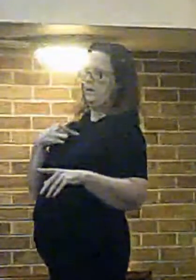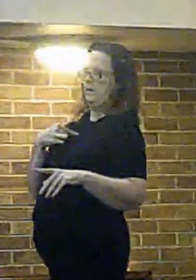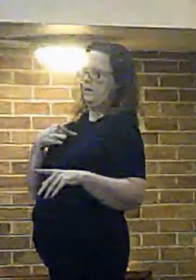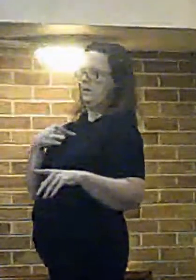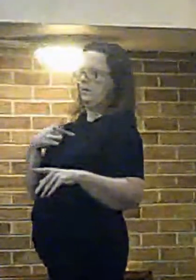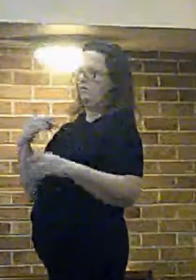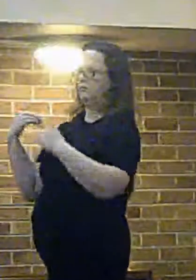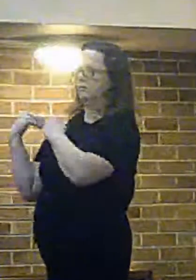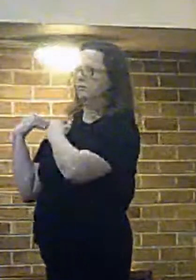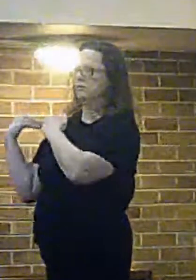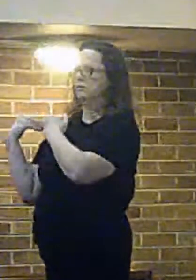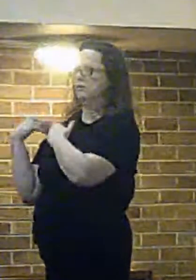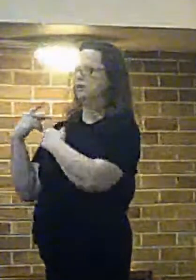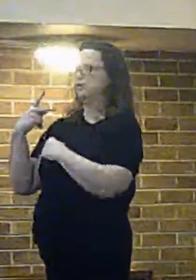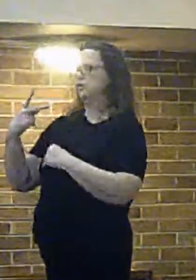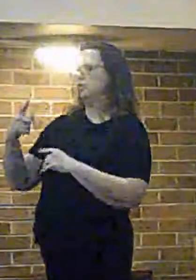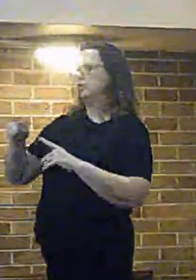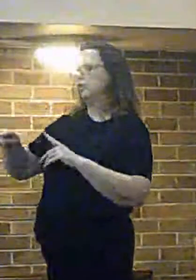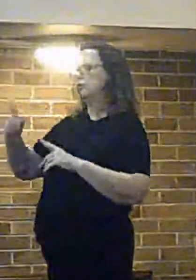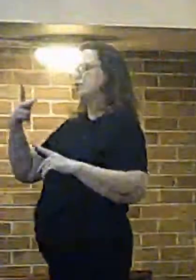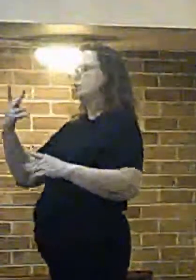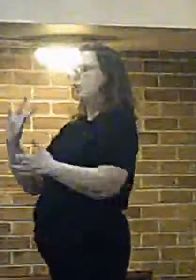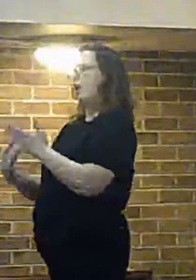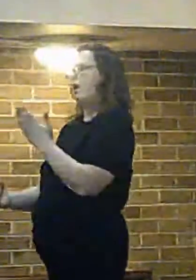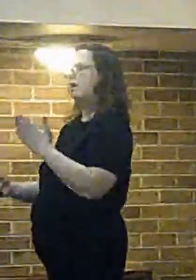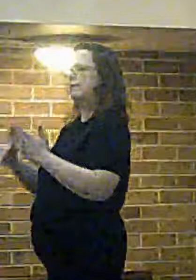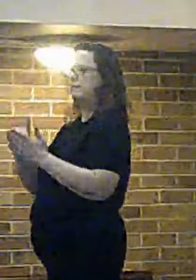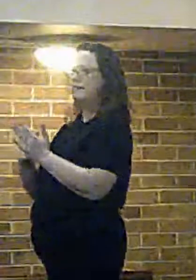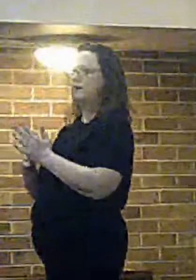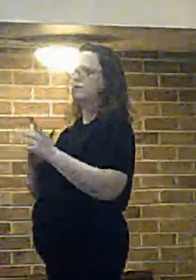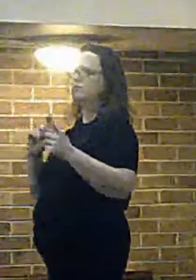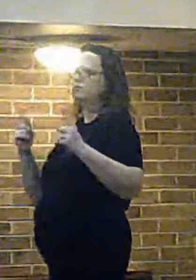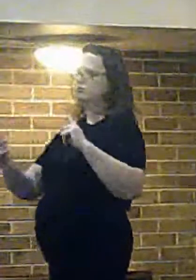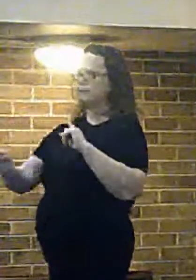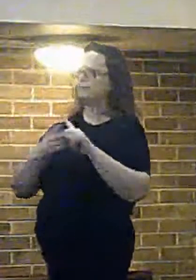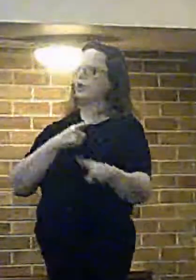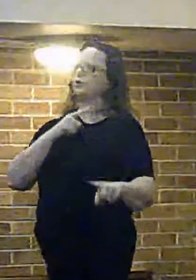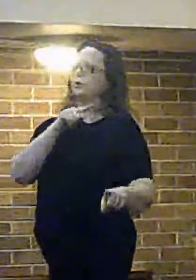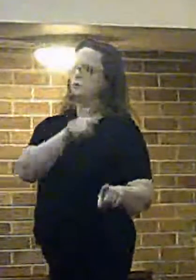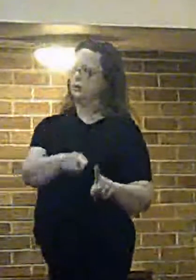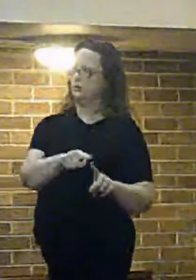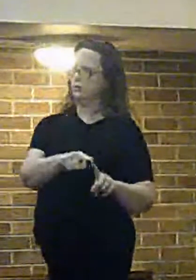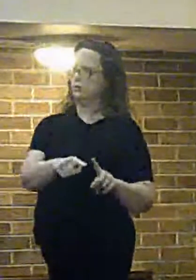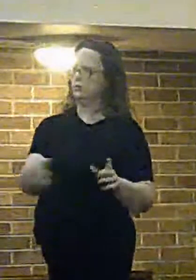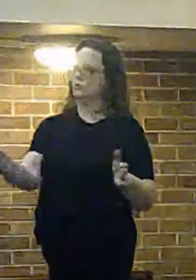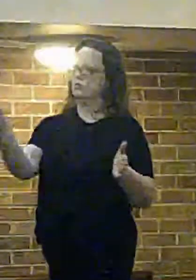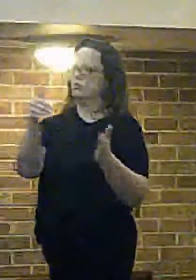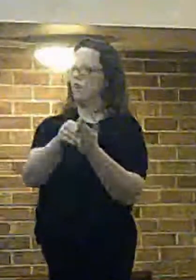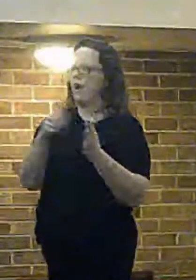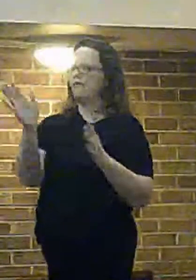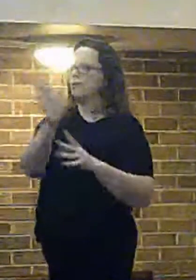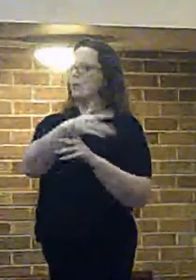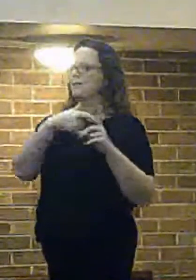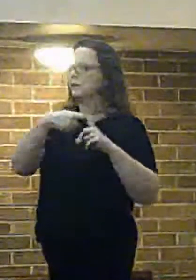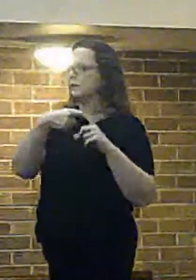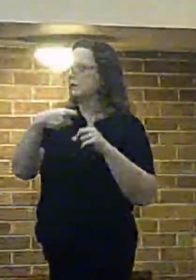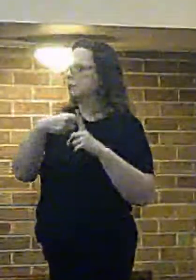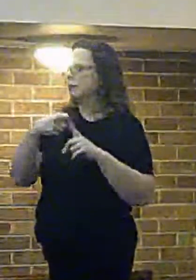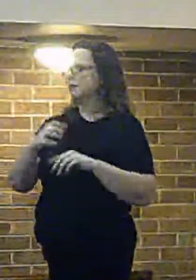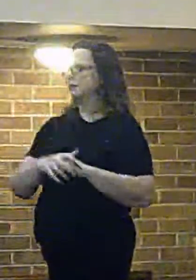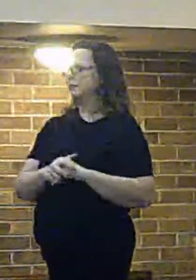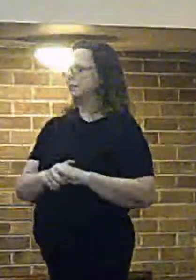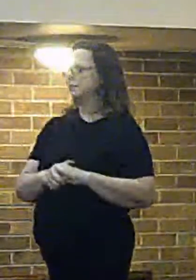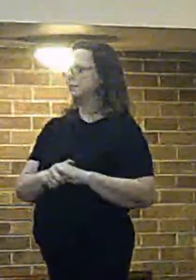incurring at least a two and a half minute increase in response times to West Kirby. That is the reality. That's